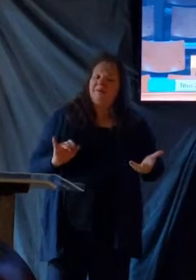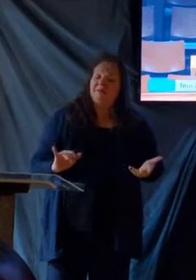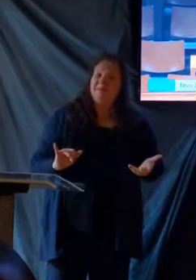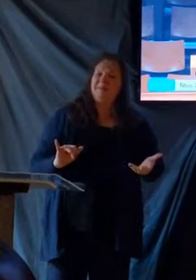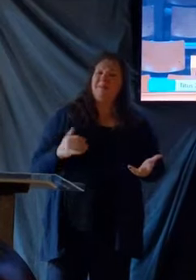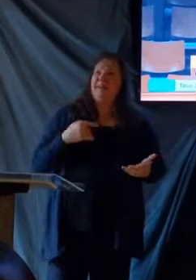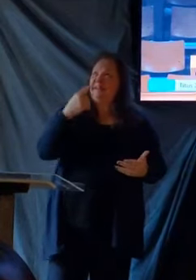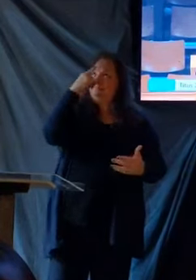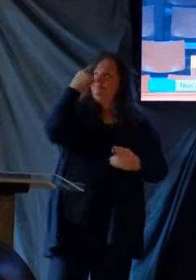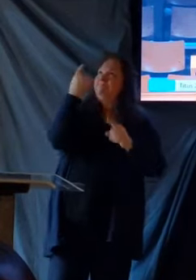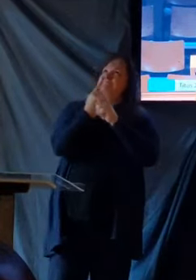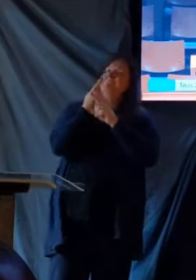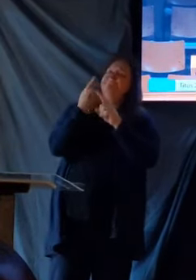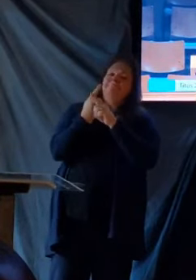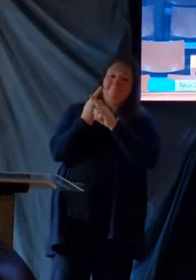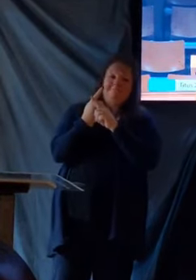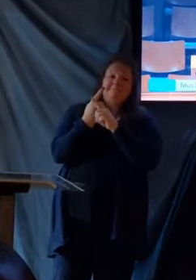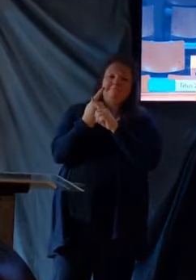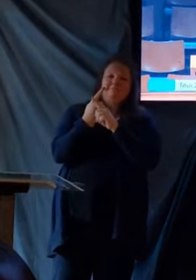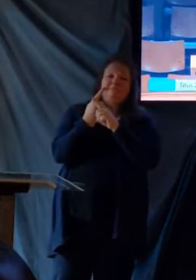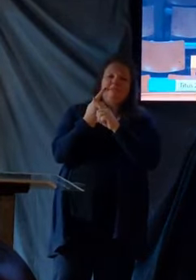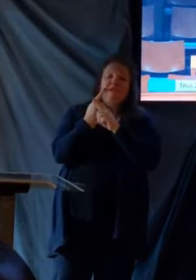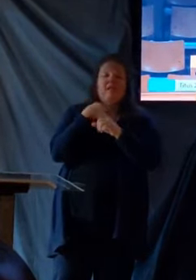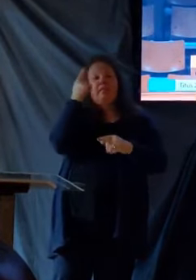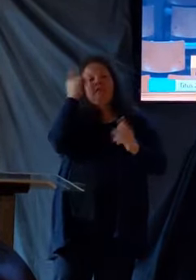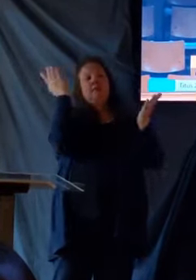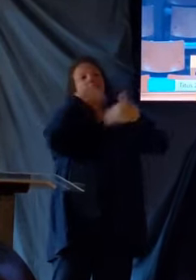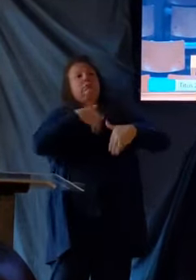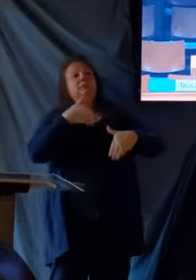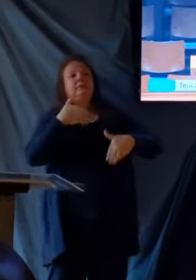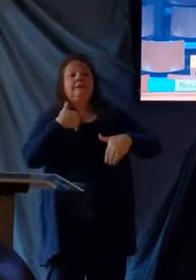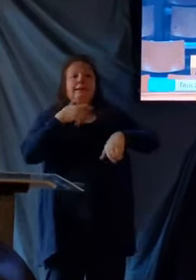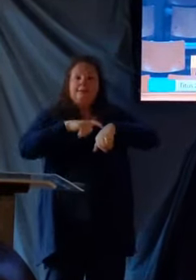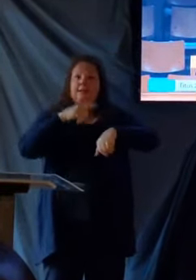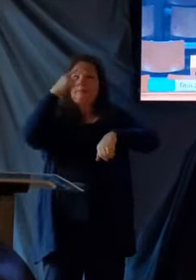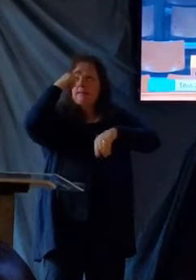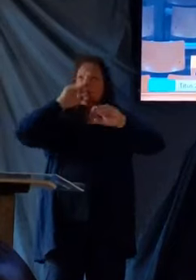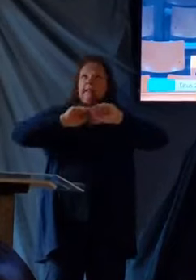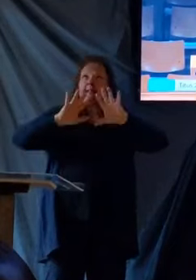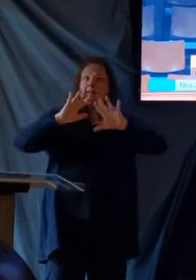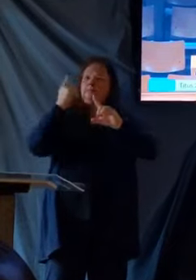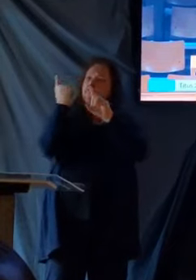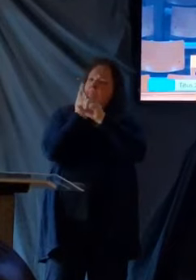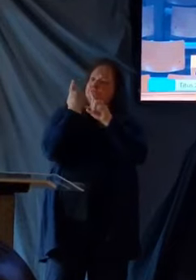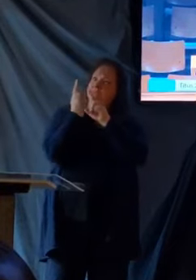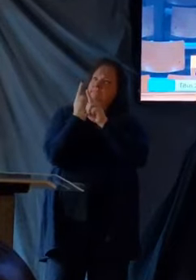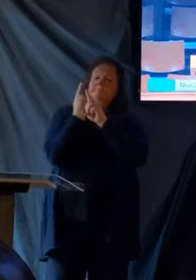I have to think sensibly. We just blow by these. Now's my time to think sensibly, soundly.